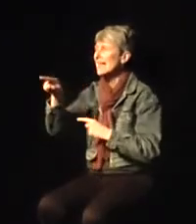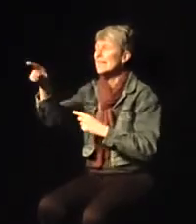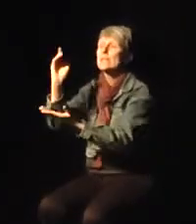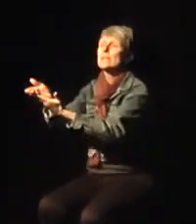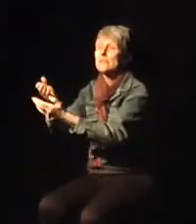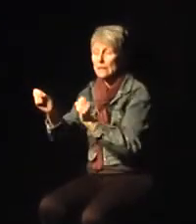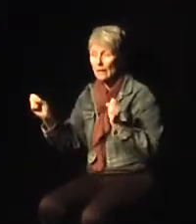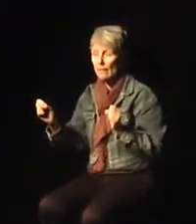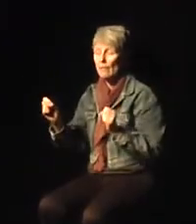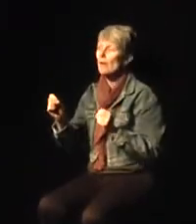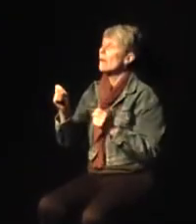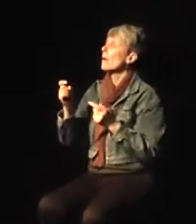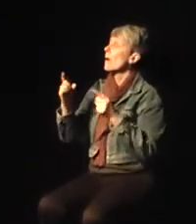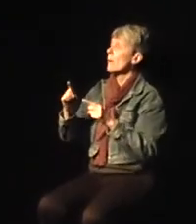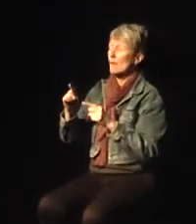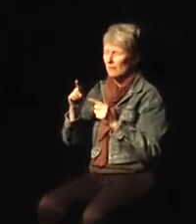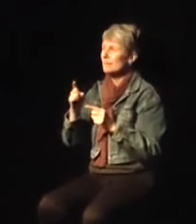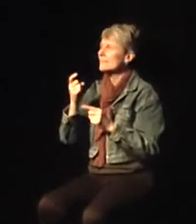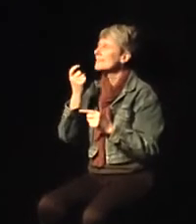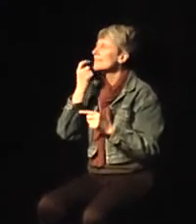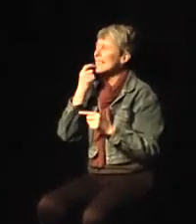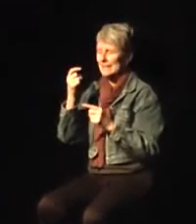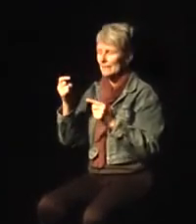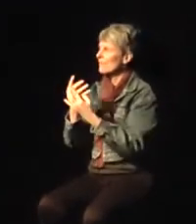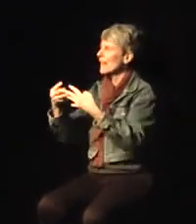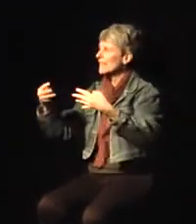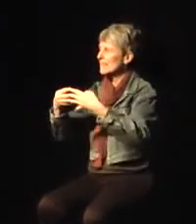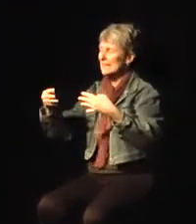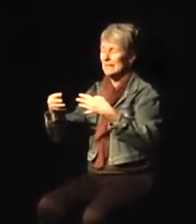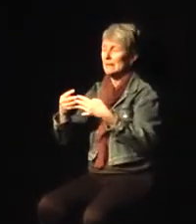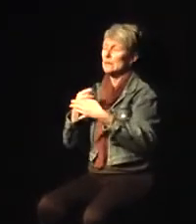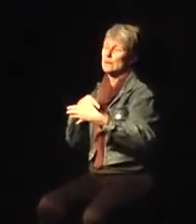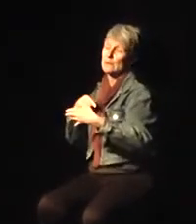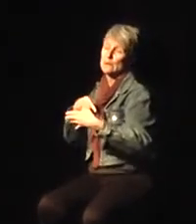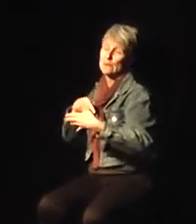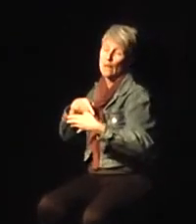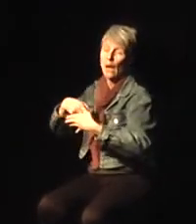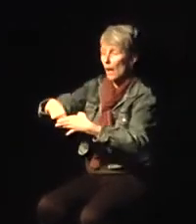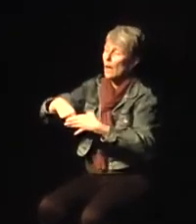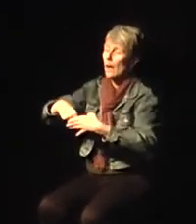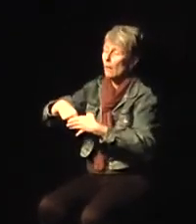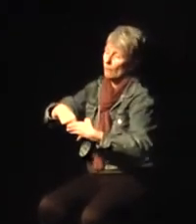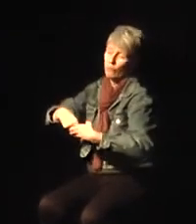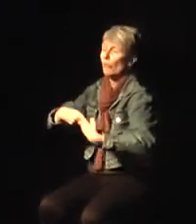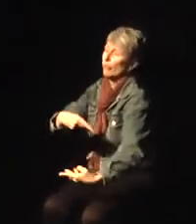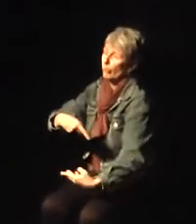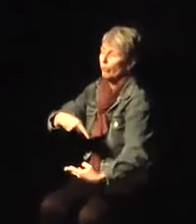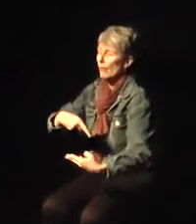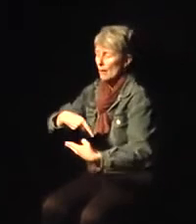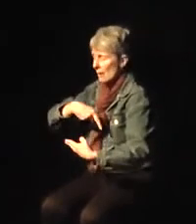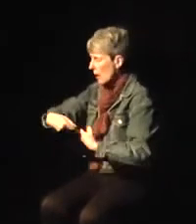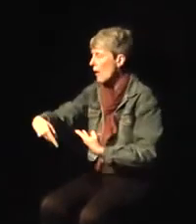There's busted to a small wire fence that borders the garden. It rips out of the ground, and I break